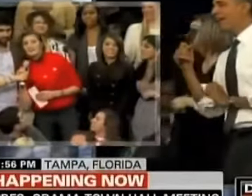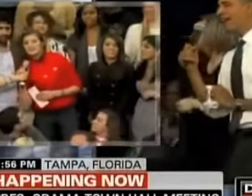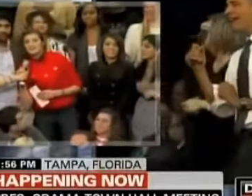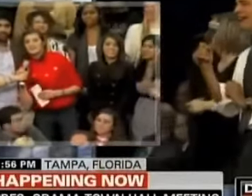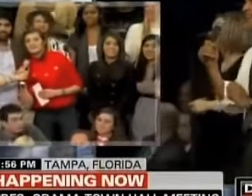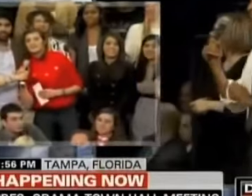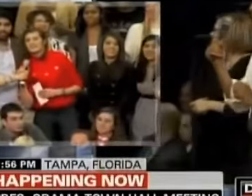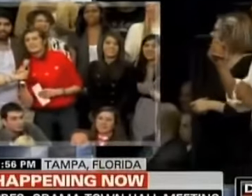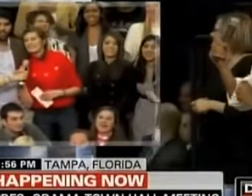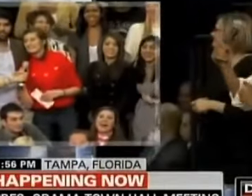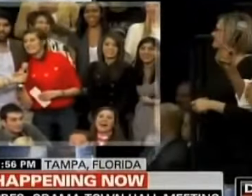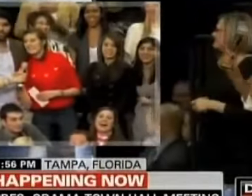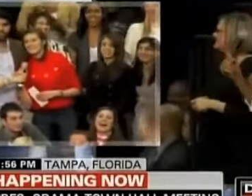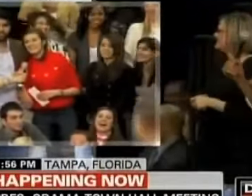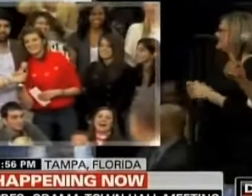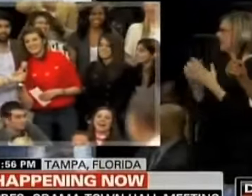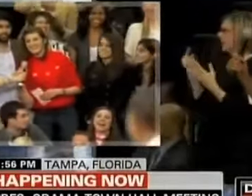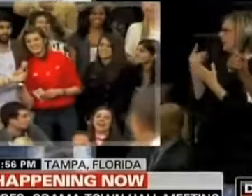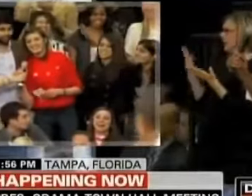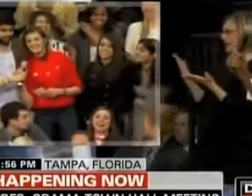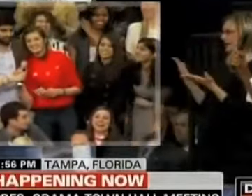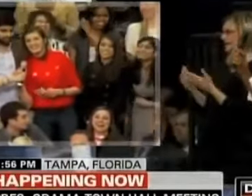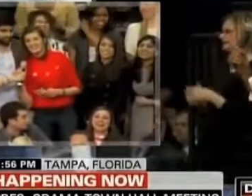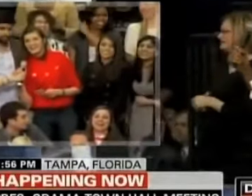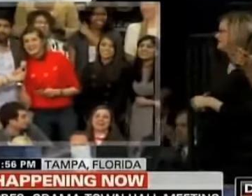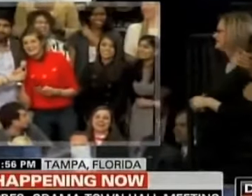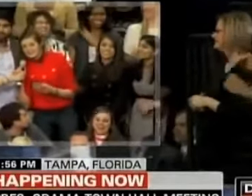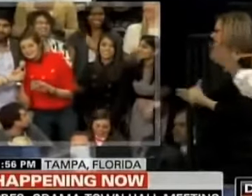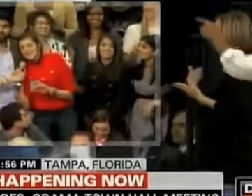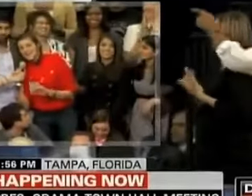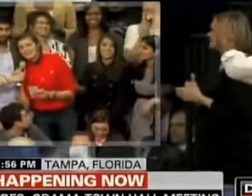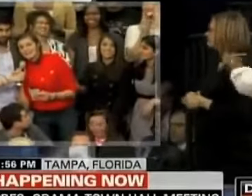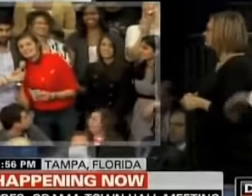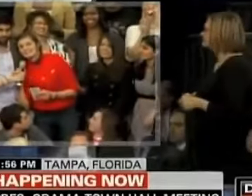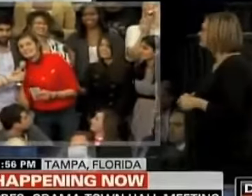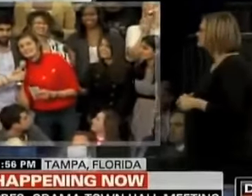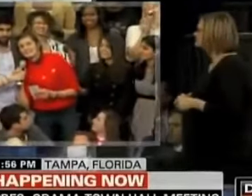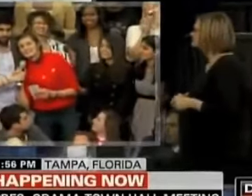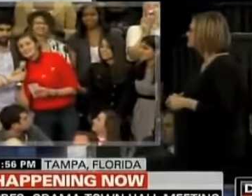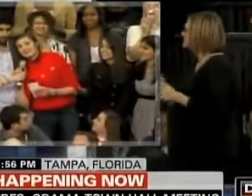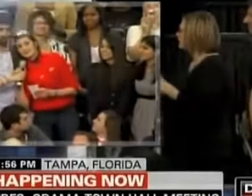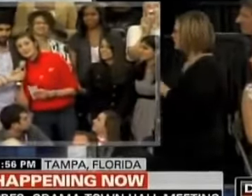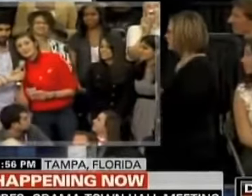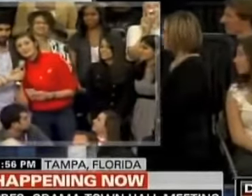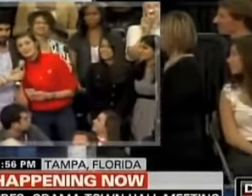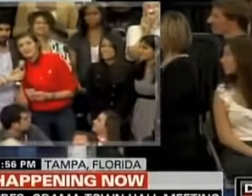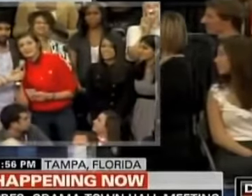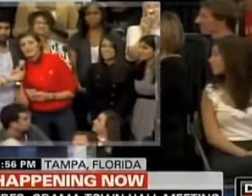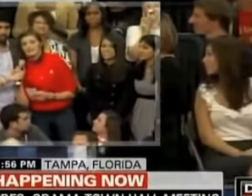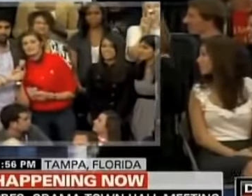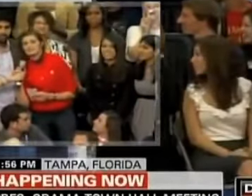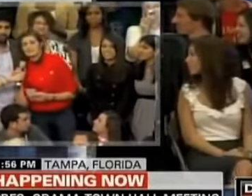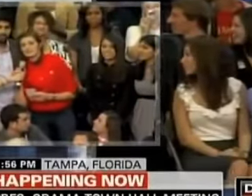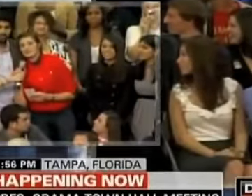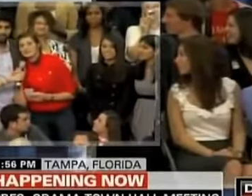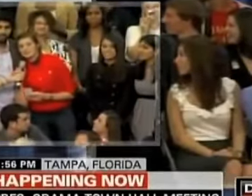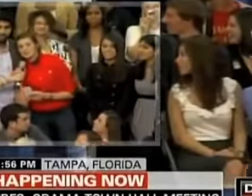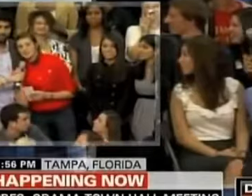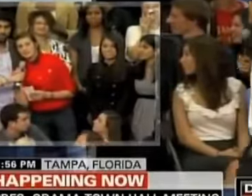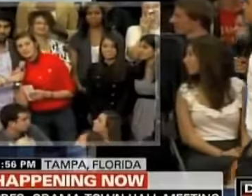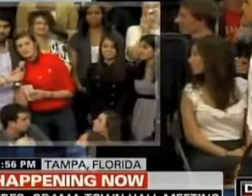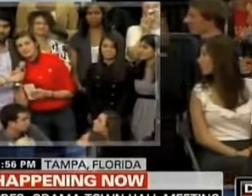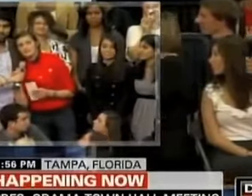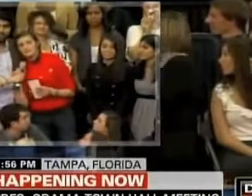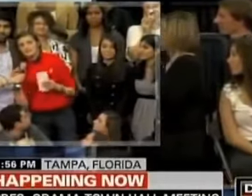First of all, we can all get along here. Tampa, behave yourselves. First of all, I'd like to say that I did work on your campaign. I think it's great what you did